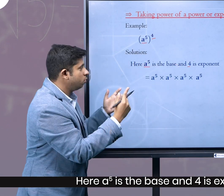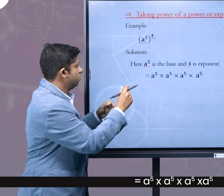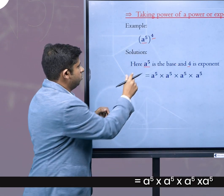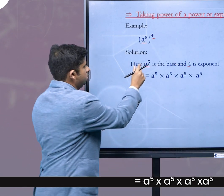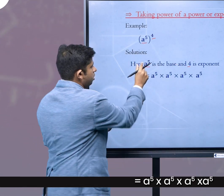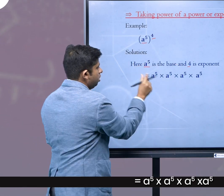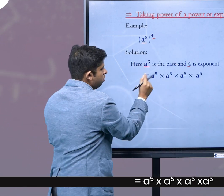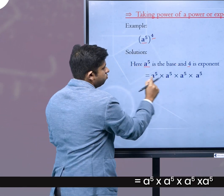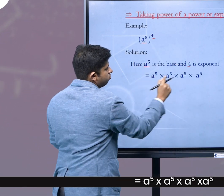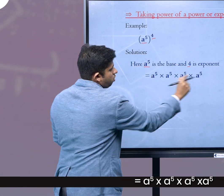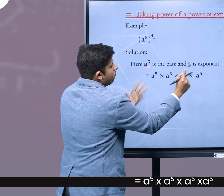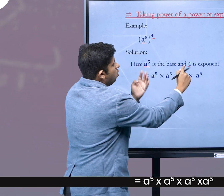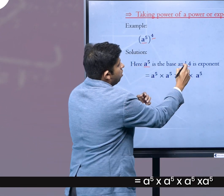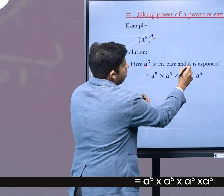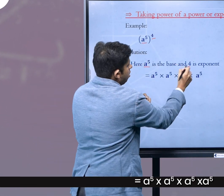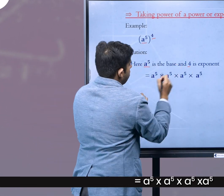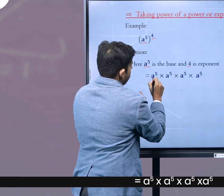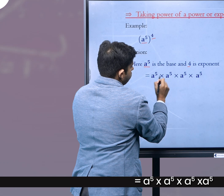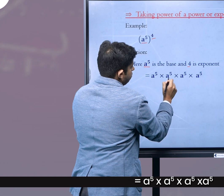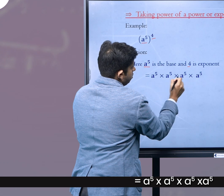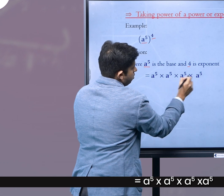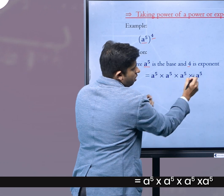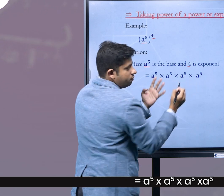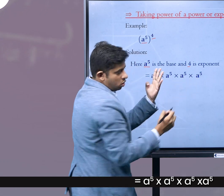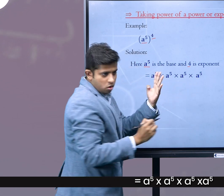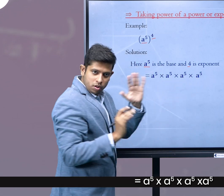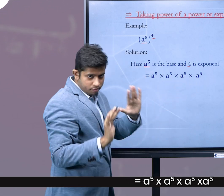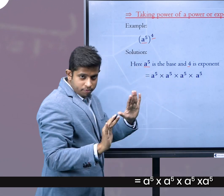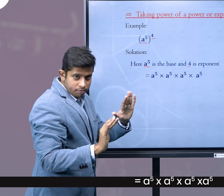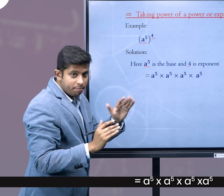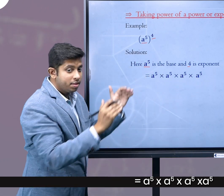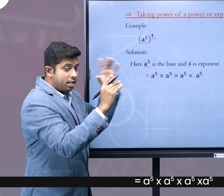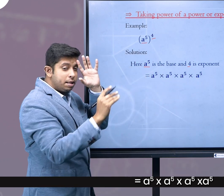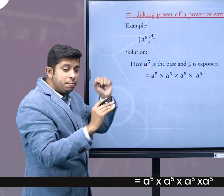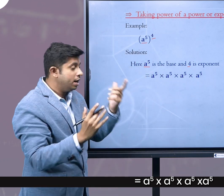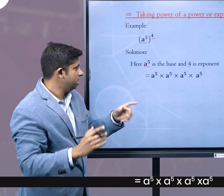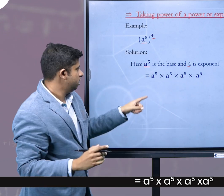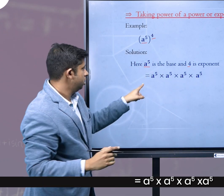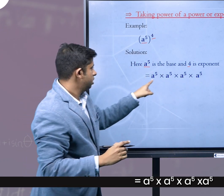A to the power of 5 into a to the power of 5 into a to the power of 5 into a to the power of 5.